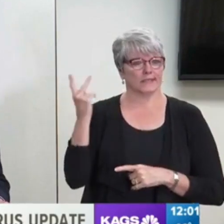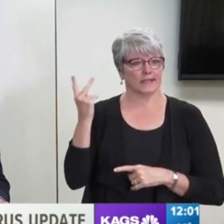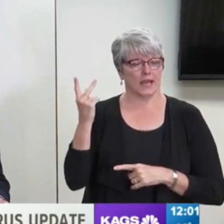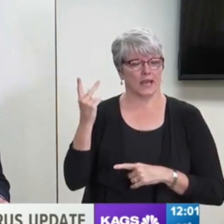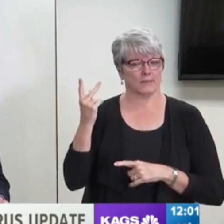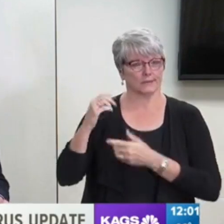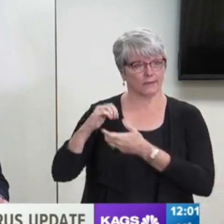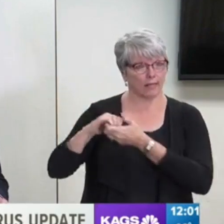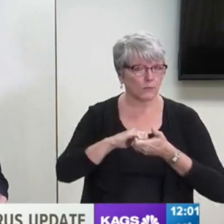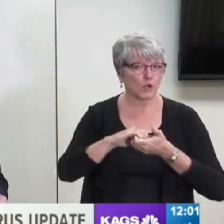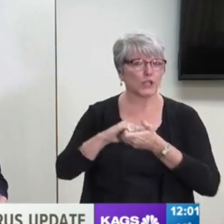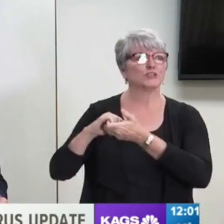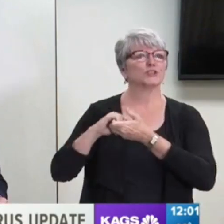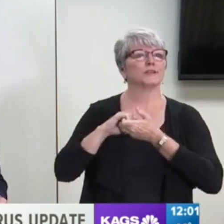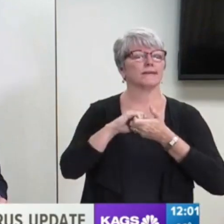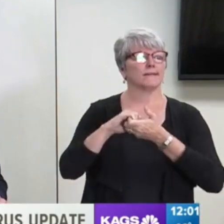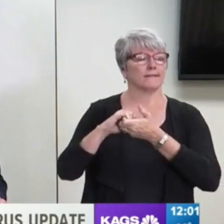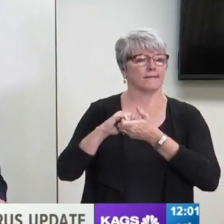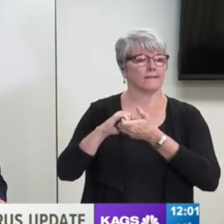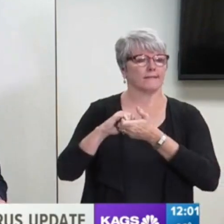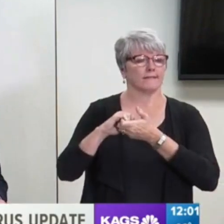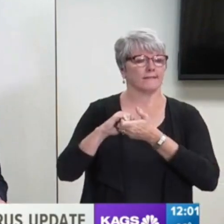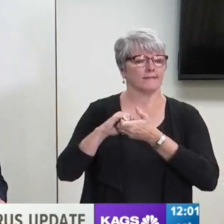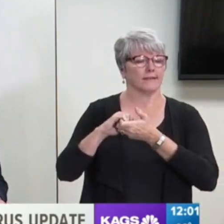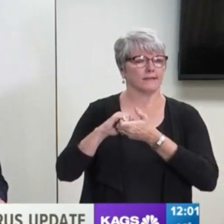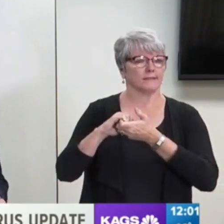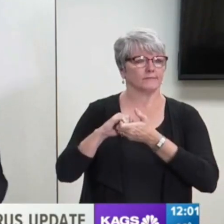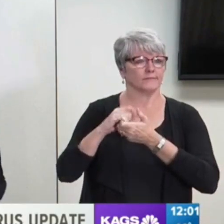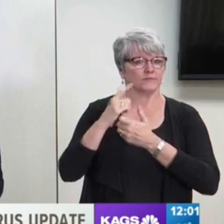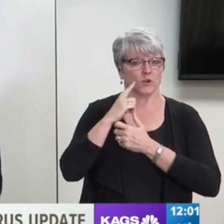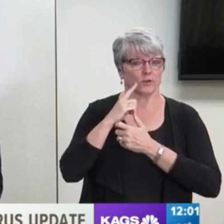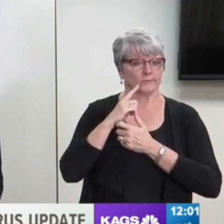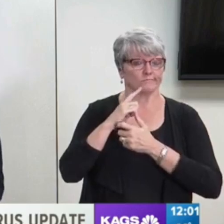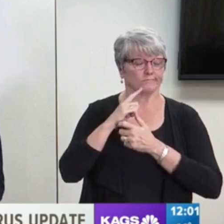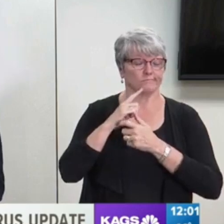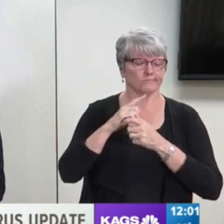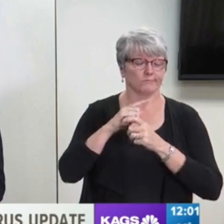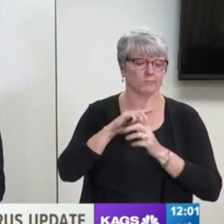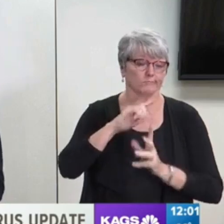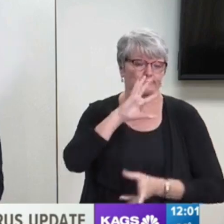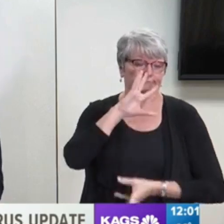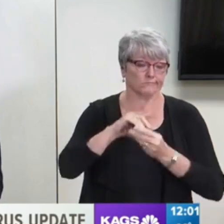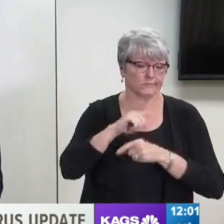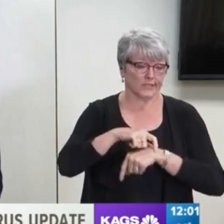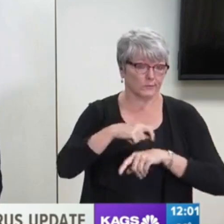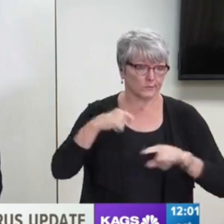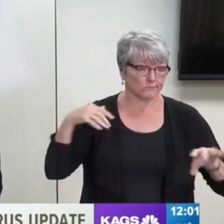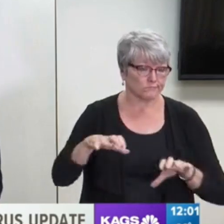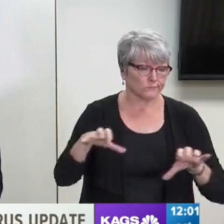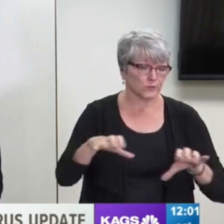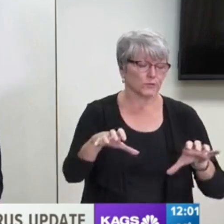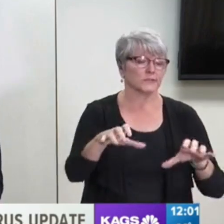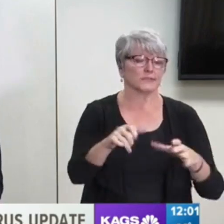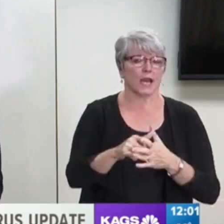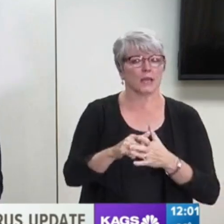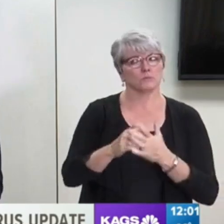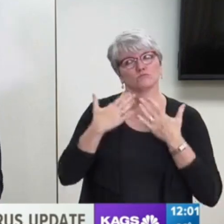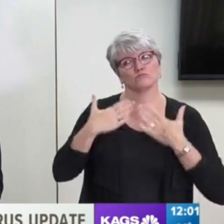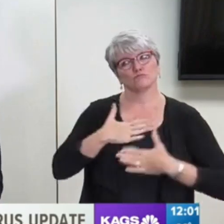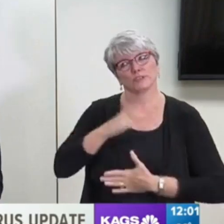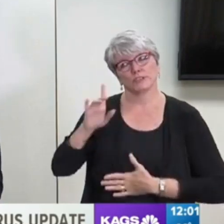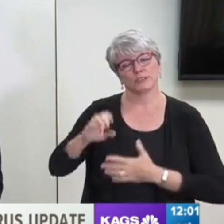close collaboration for the bulk of this and will continue to be, and I appreciate his